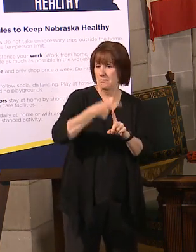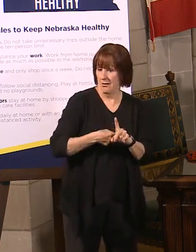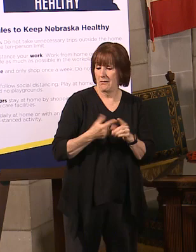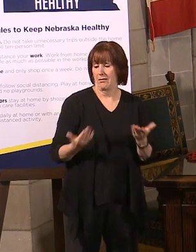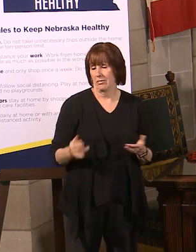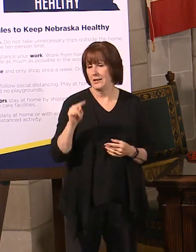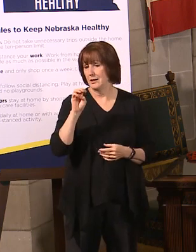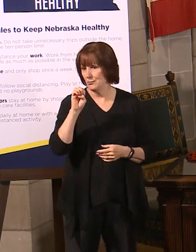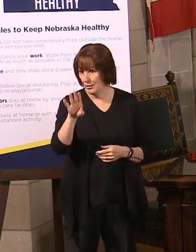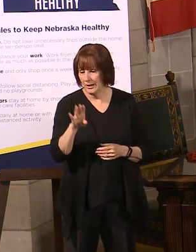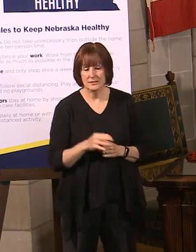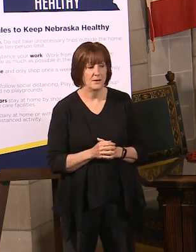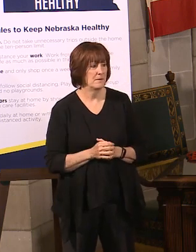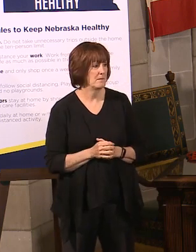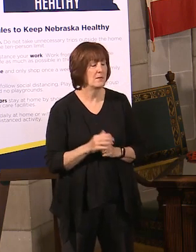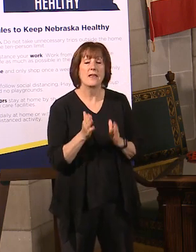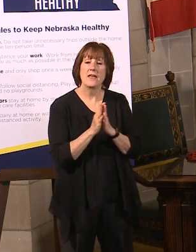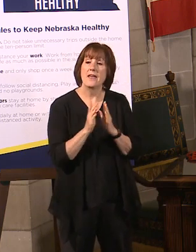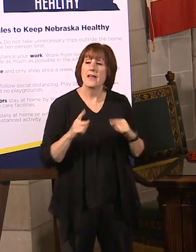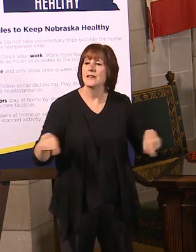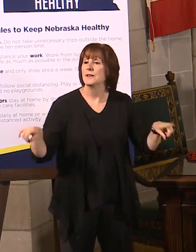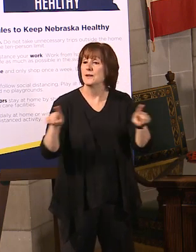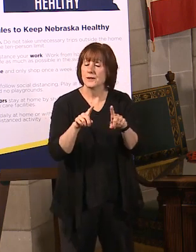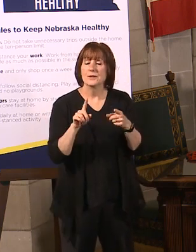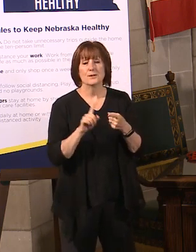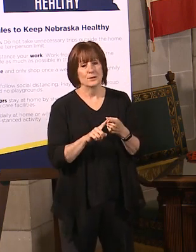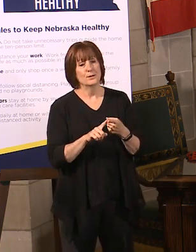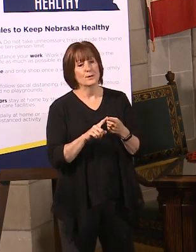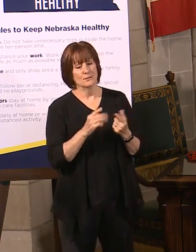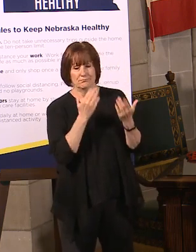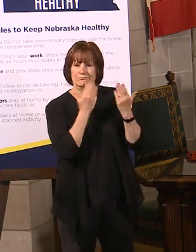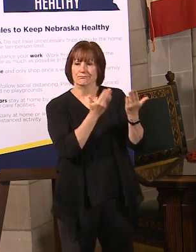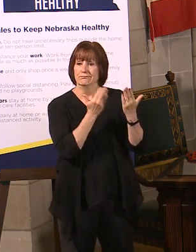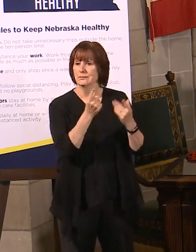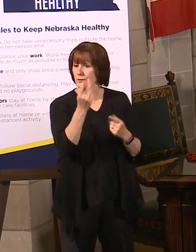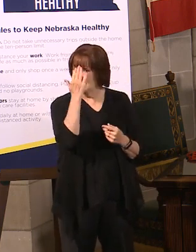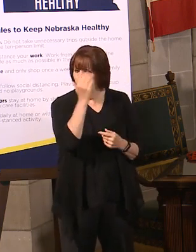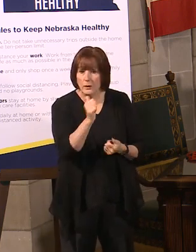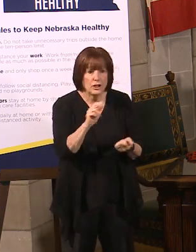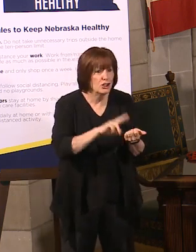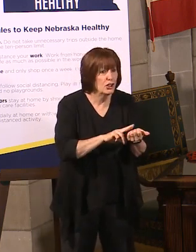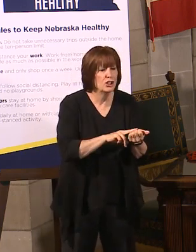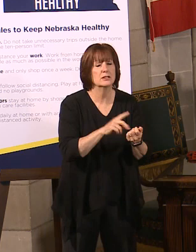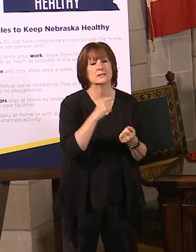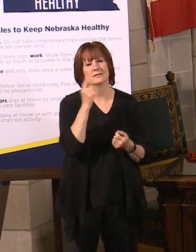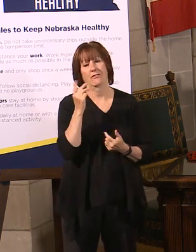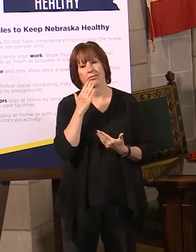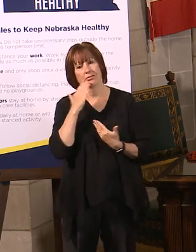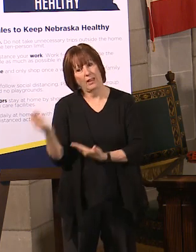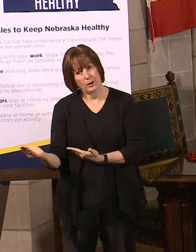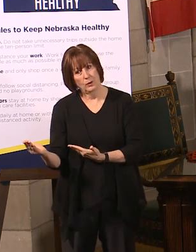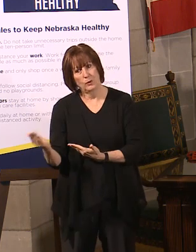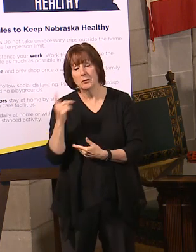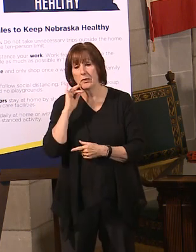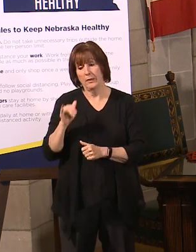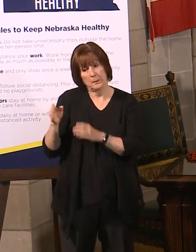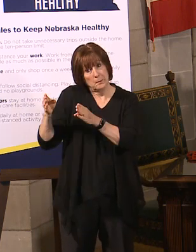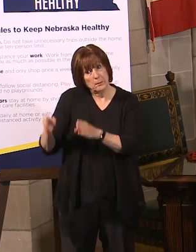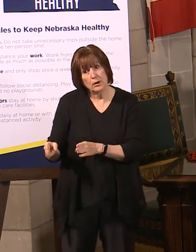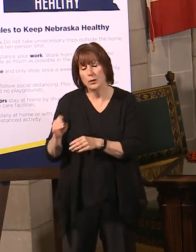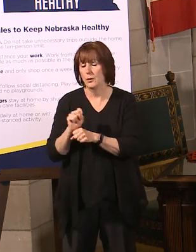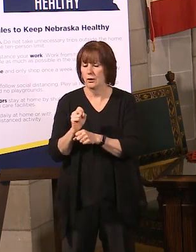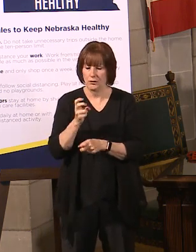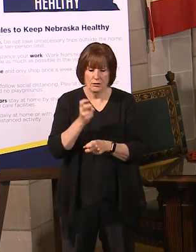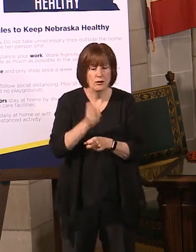state of Nebraska, and asking people to all take due note of that. And please, if you know a nurse, please thank a nurse, because that person is working